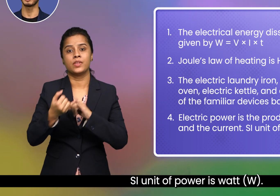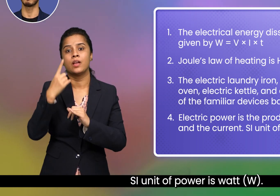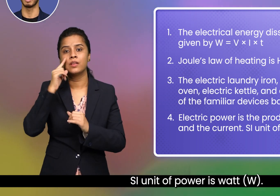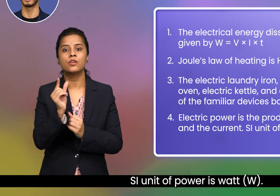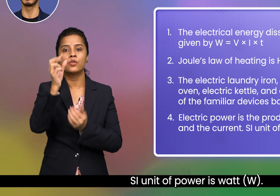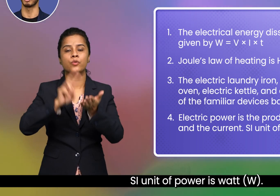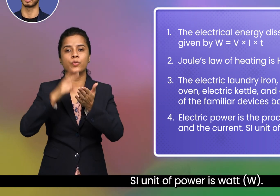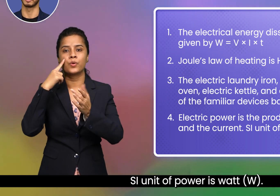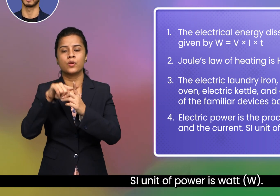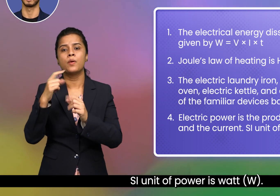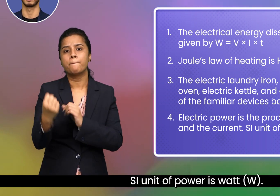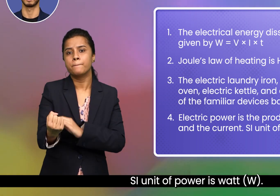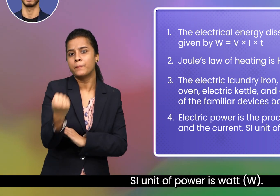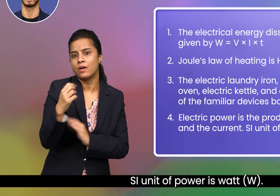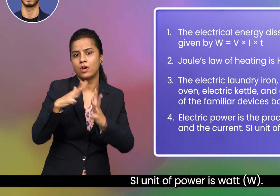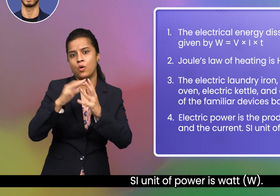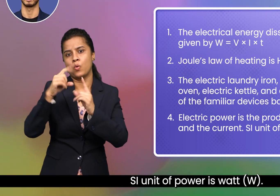SI unit of power is watt.